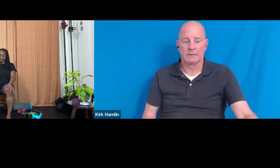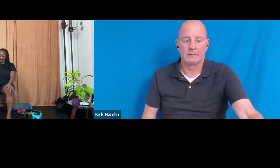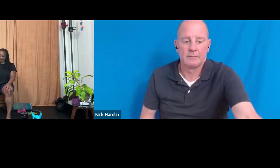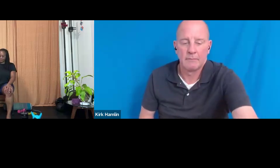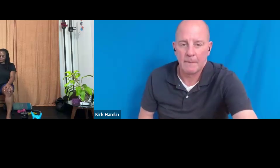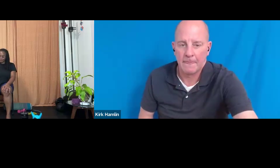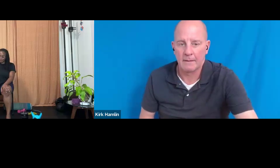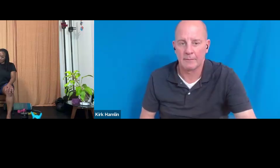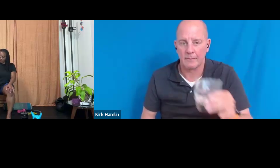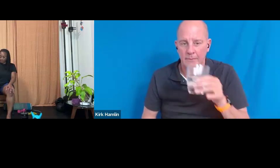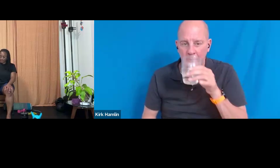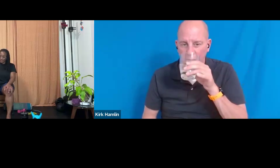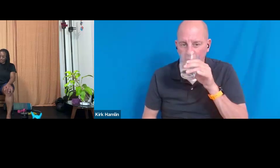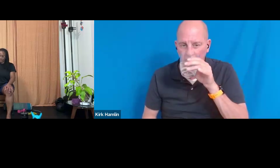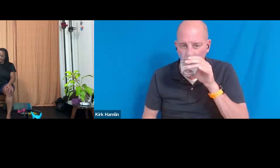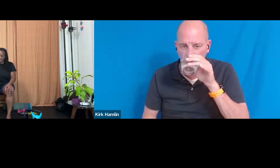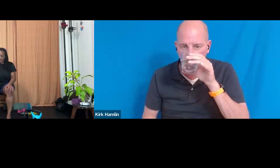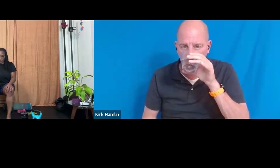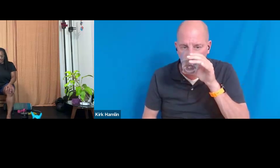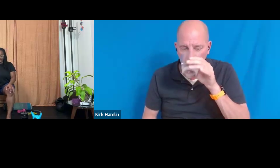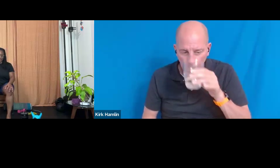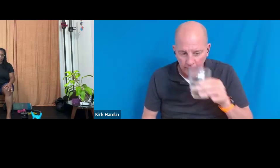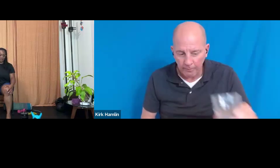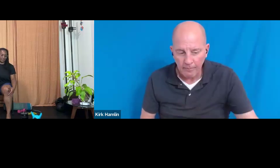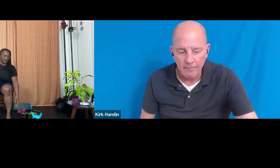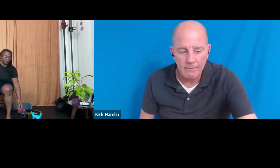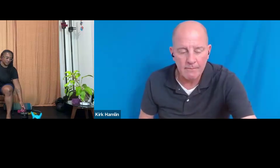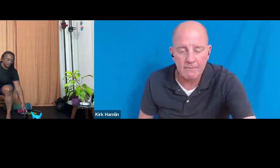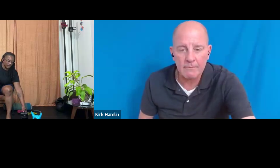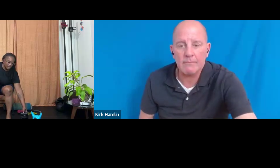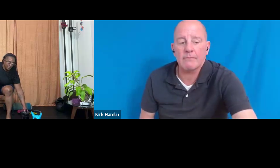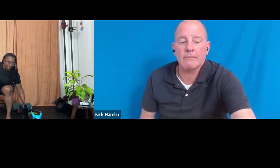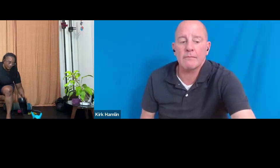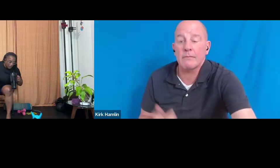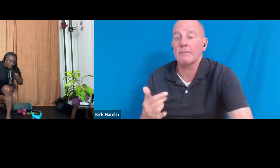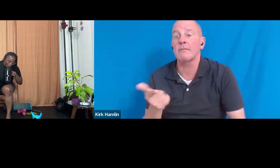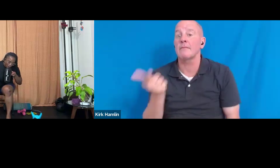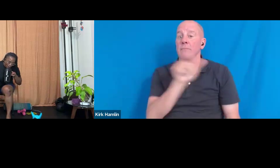and drop it. Let's switch sides and then we'll come back to it.